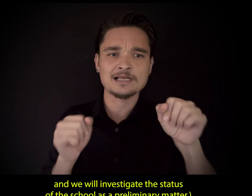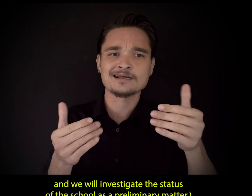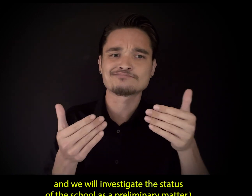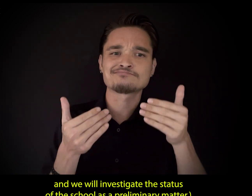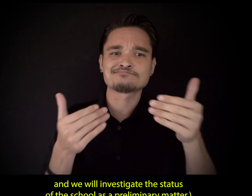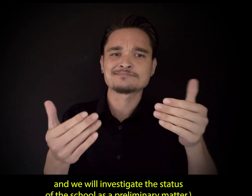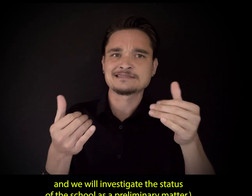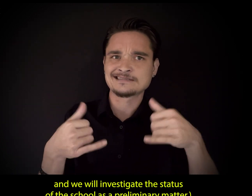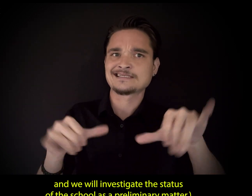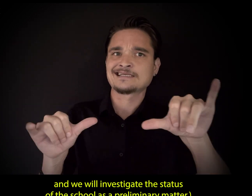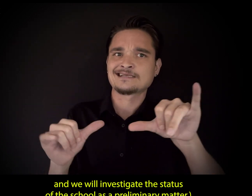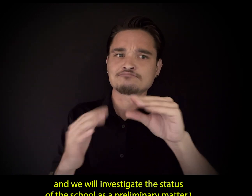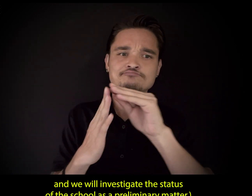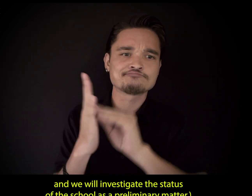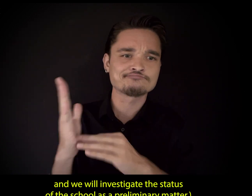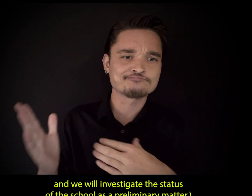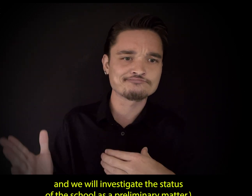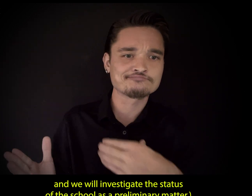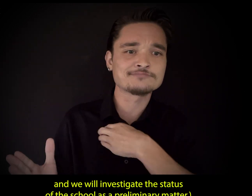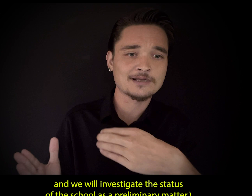school as a preliminary matter.